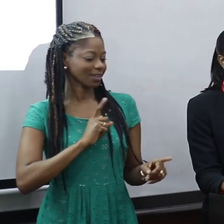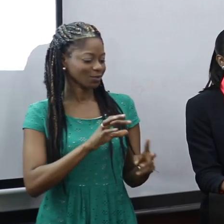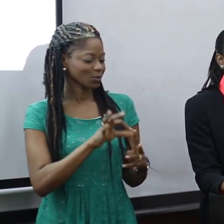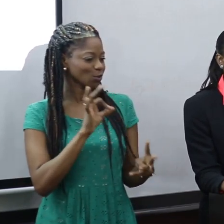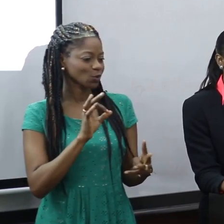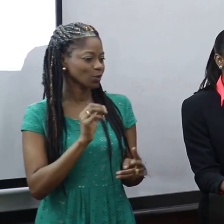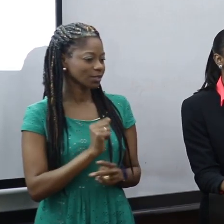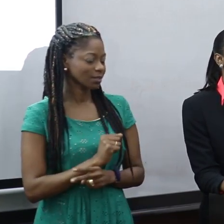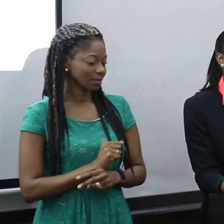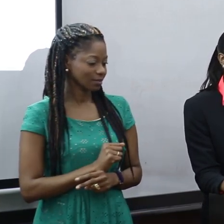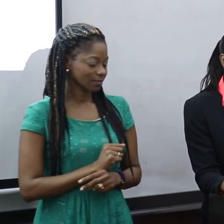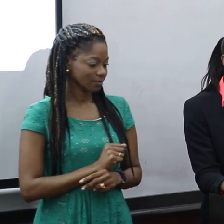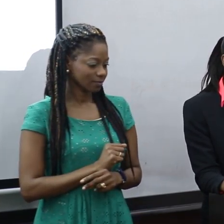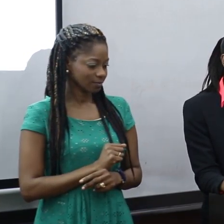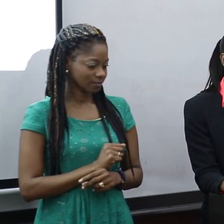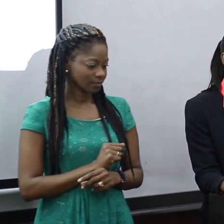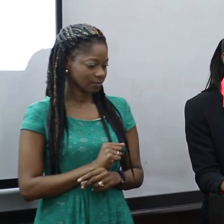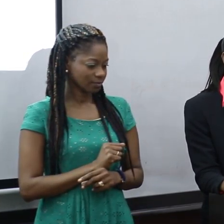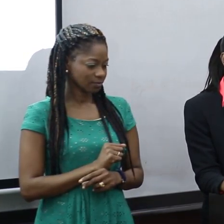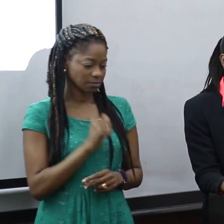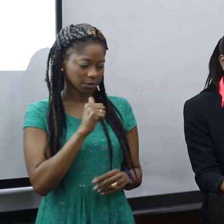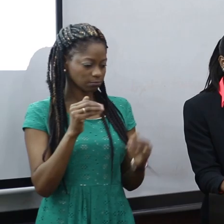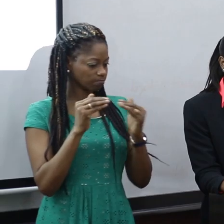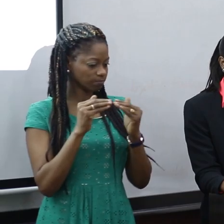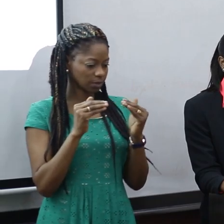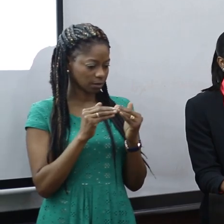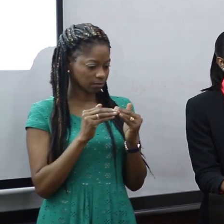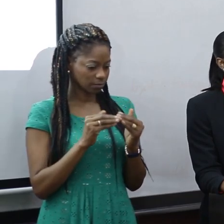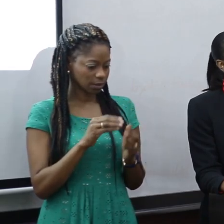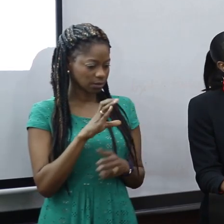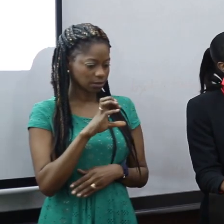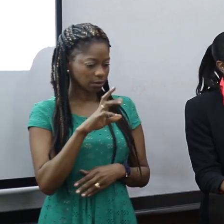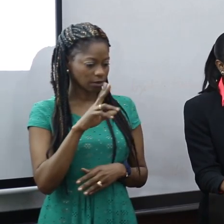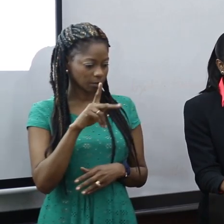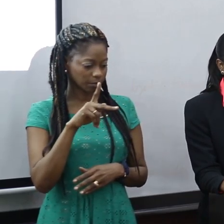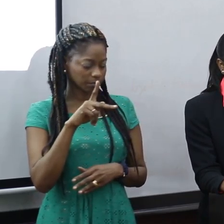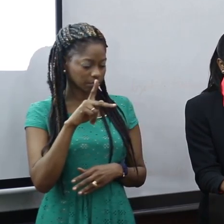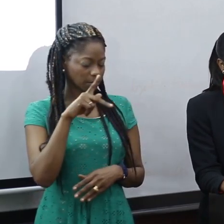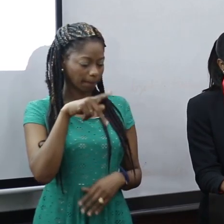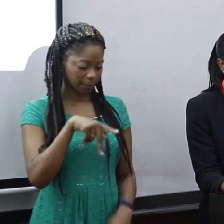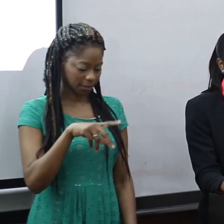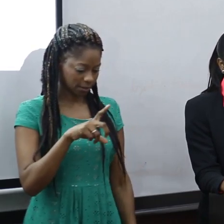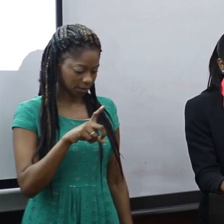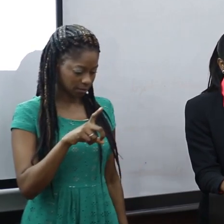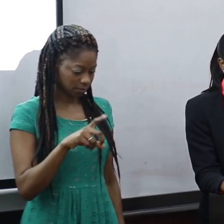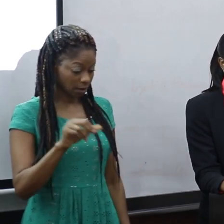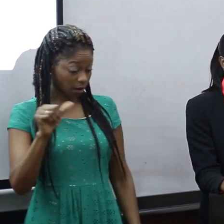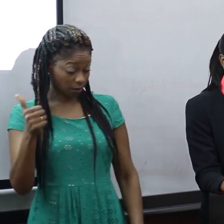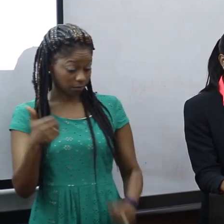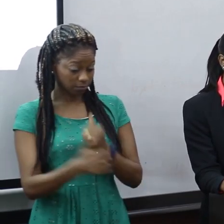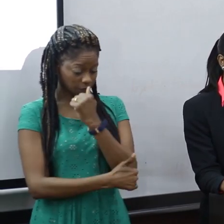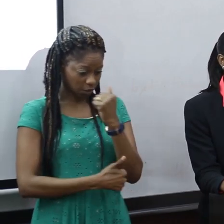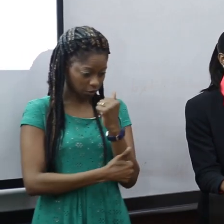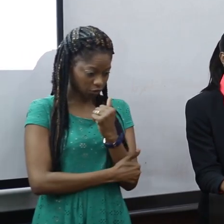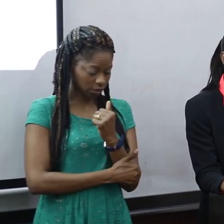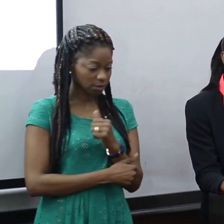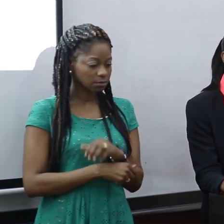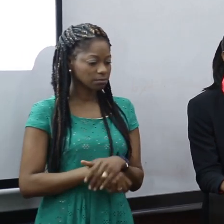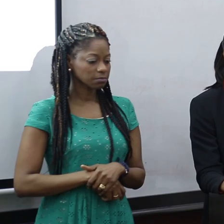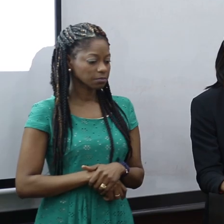presumption explicitly unacceptable under the CRPD, but clinical research in other parts of the world has proven